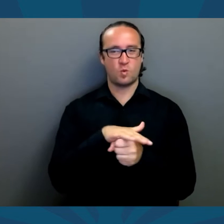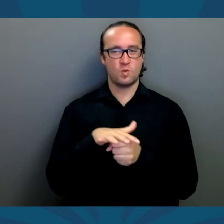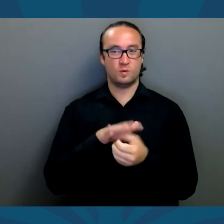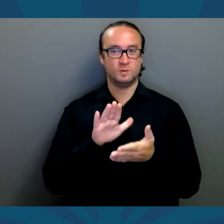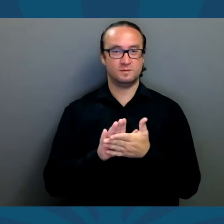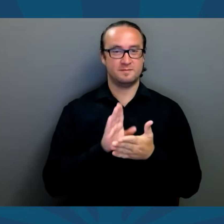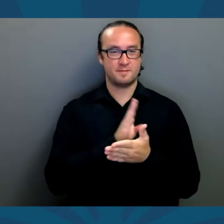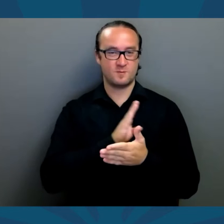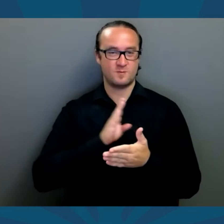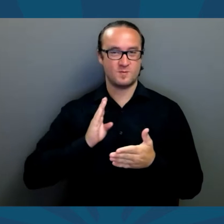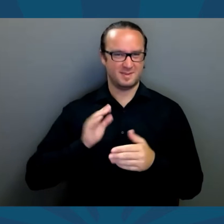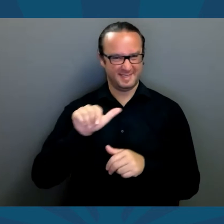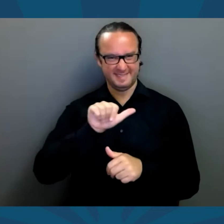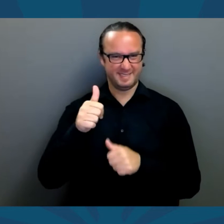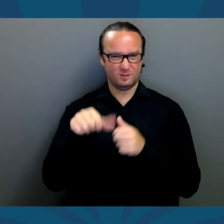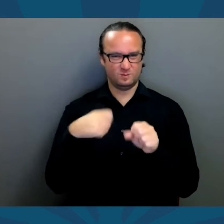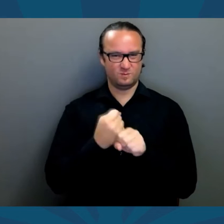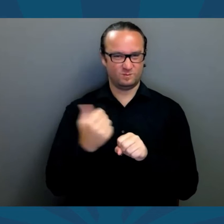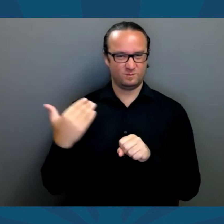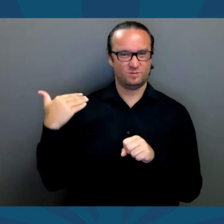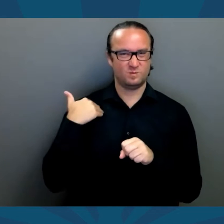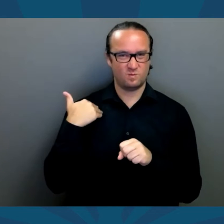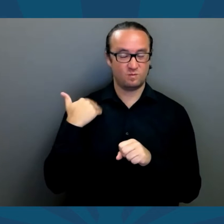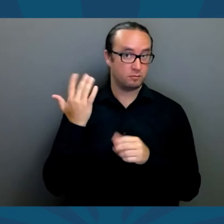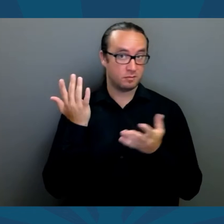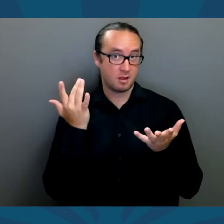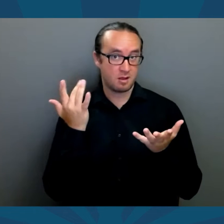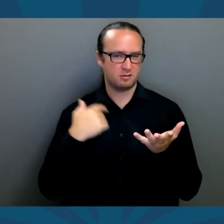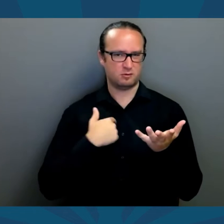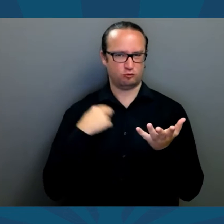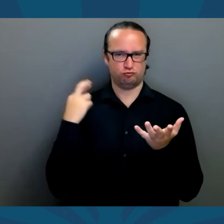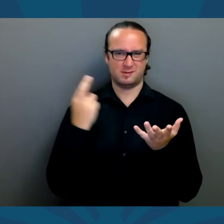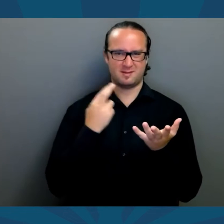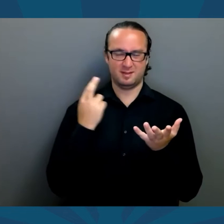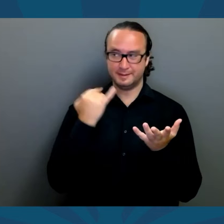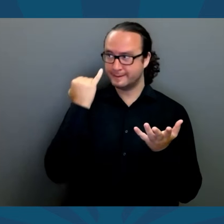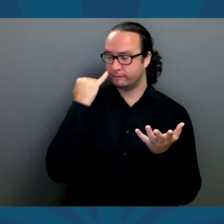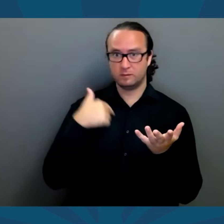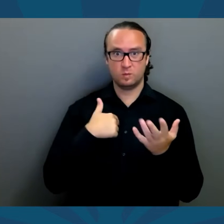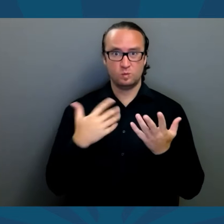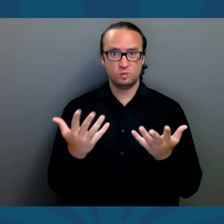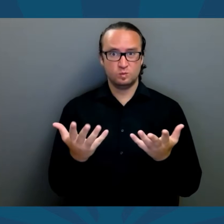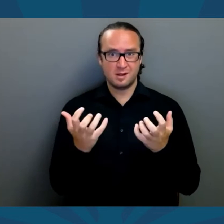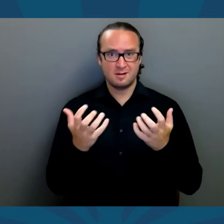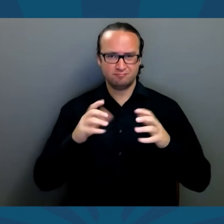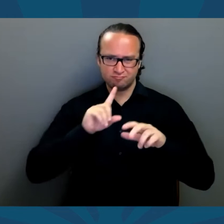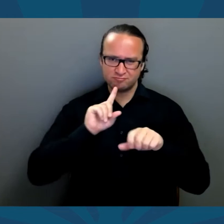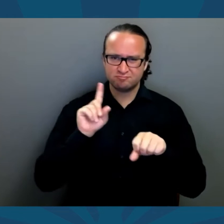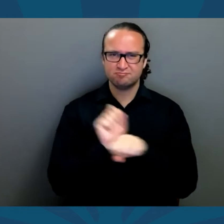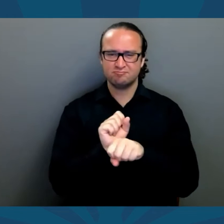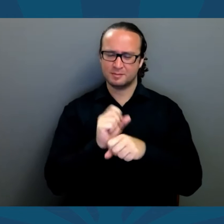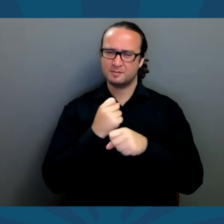I first ran for my local school board 10 years ago because I realized that if I wanted to truly